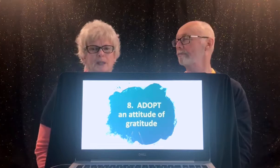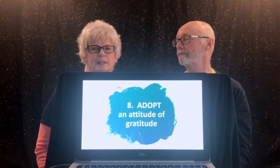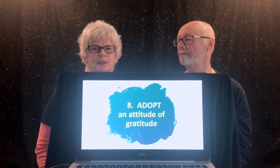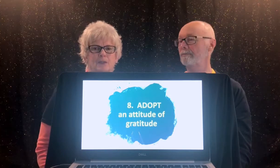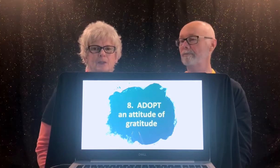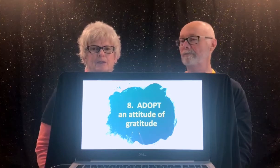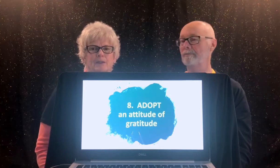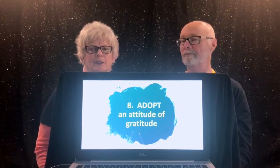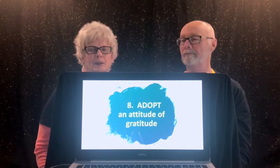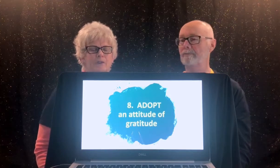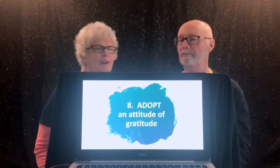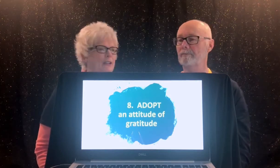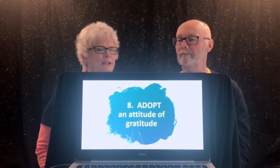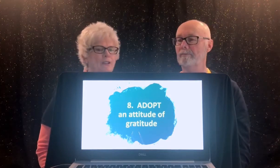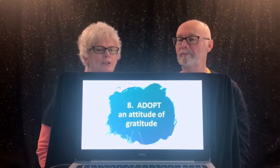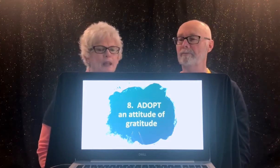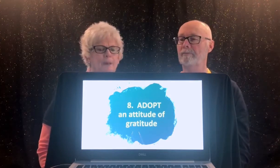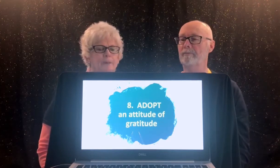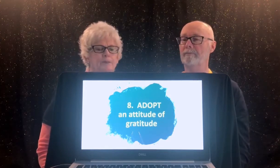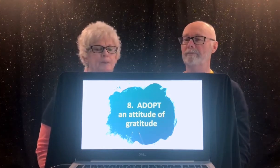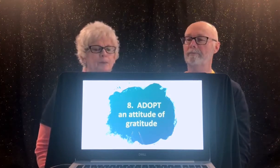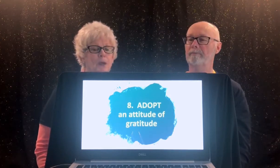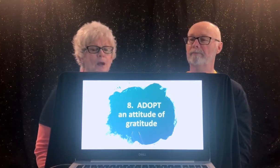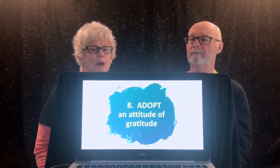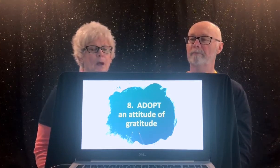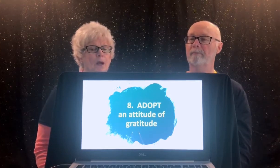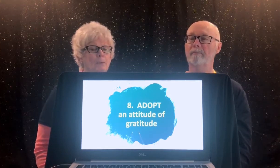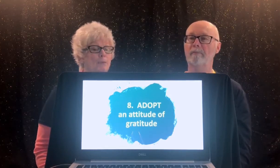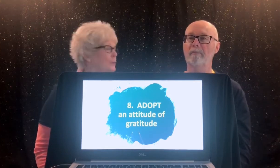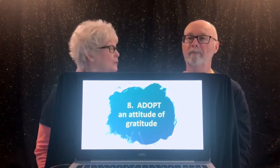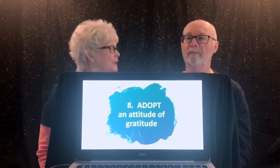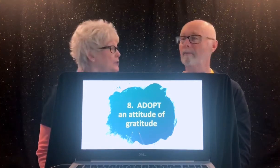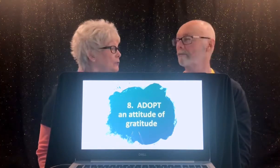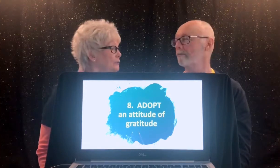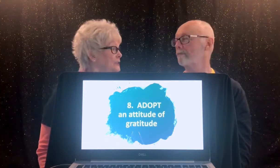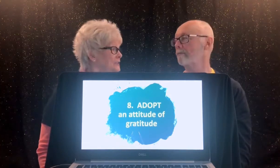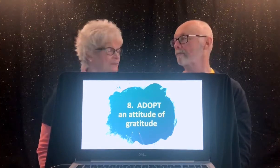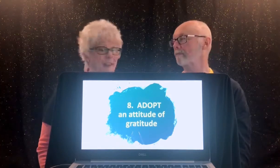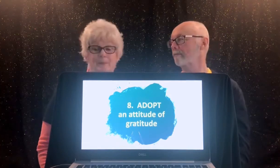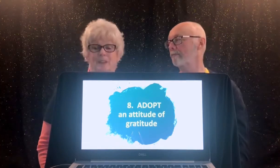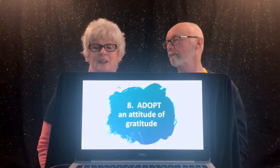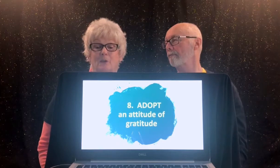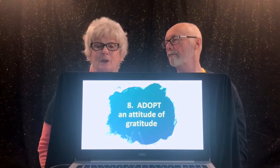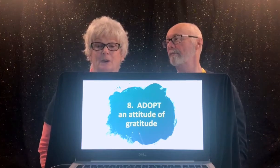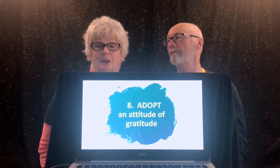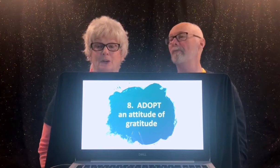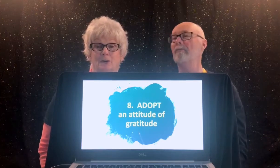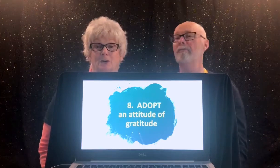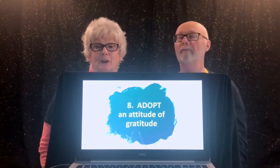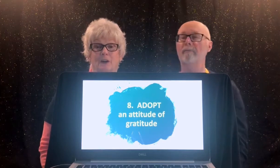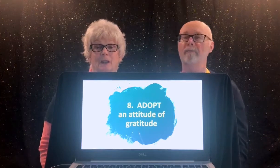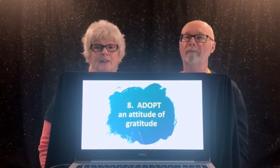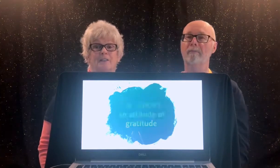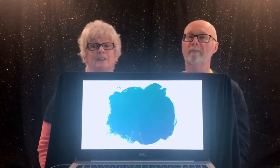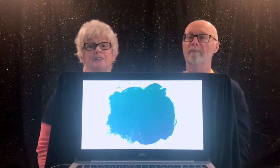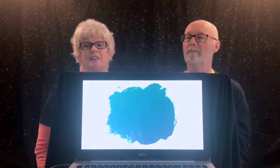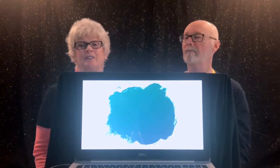positive you can find in your day. When we told friends and family that we were going to go to our